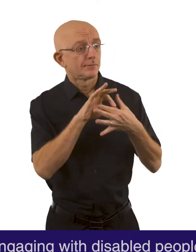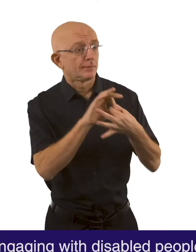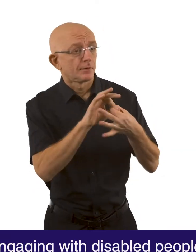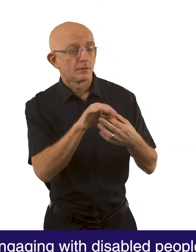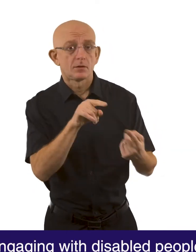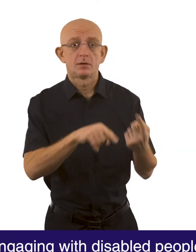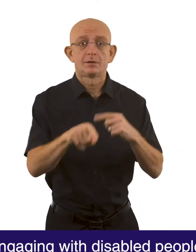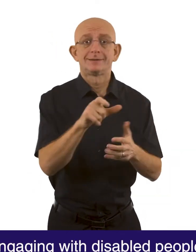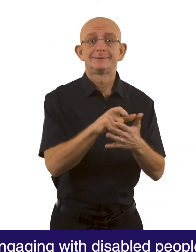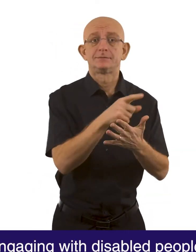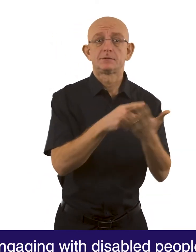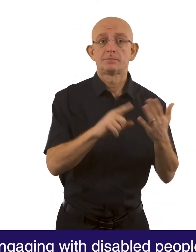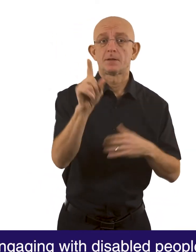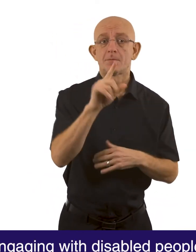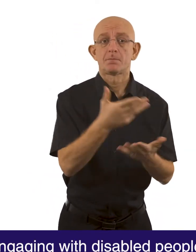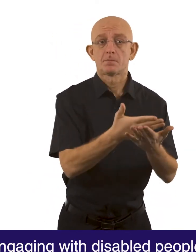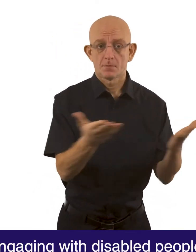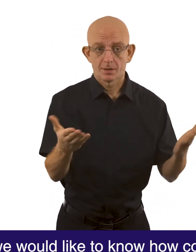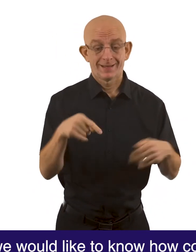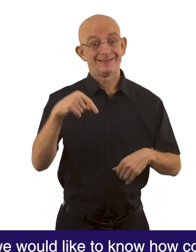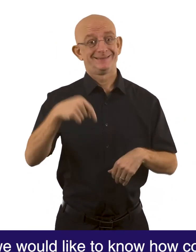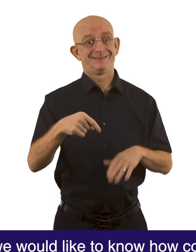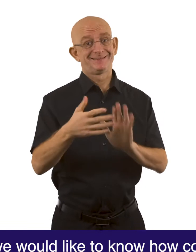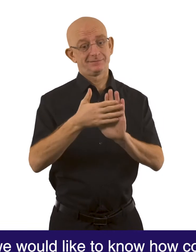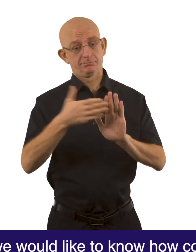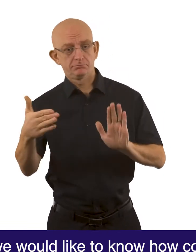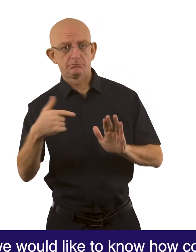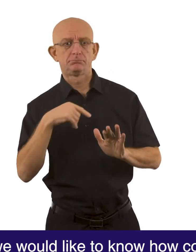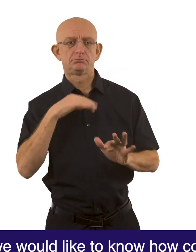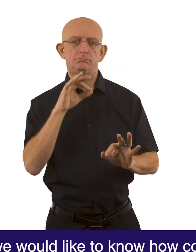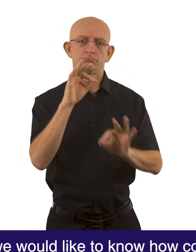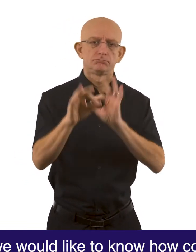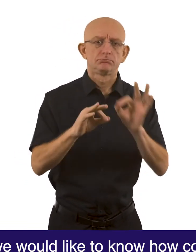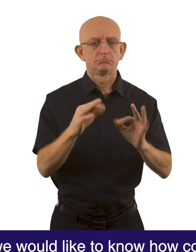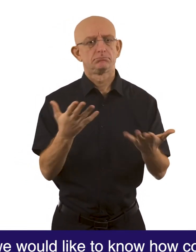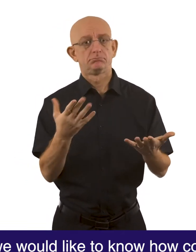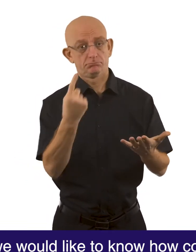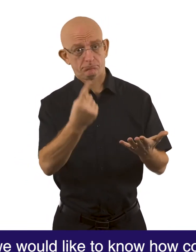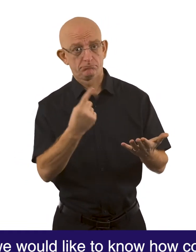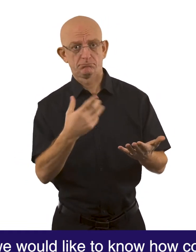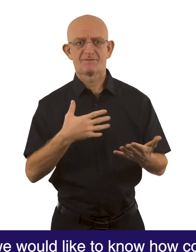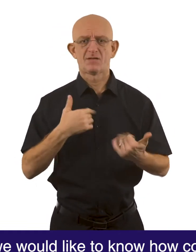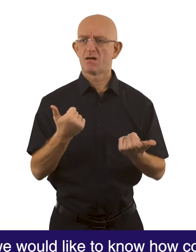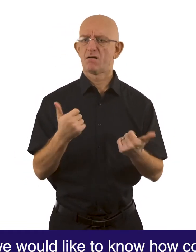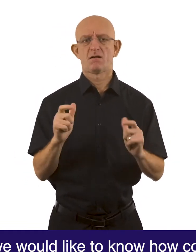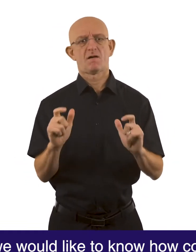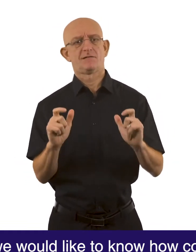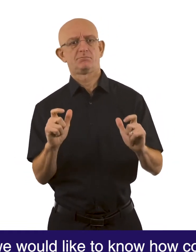Engaging with disabled people. In this section, we would like to know how comfortable you would feel engaging